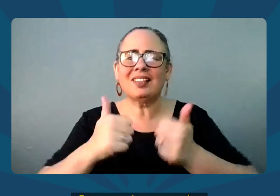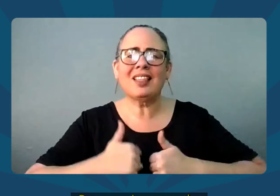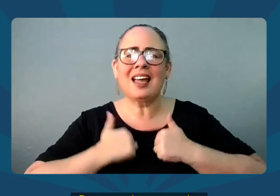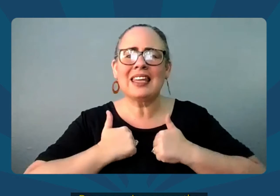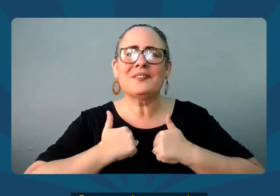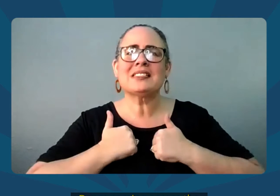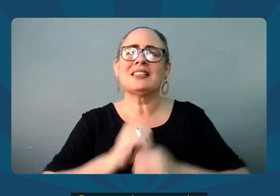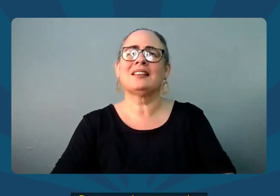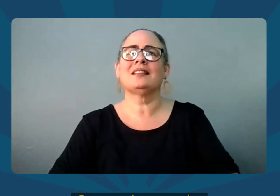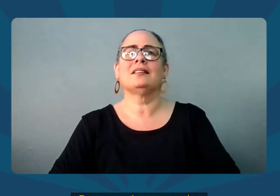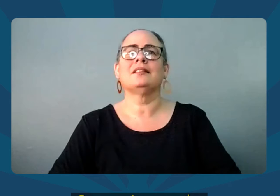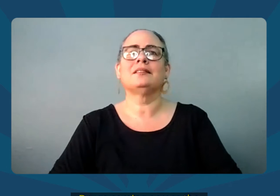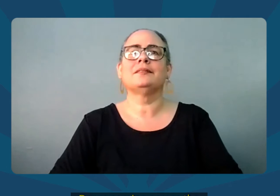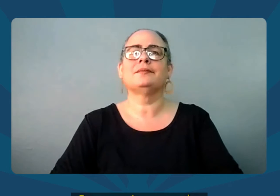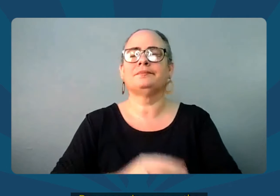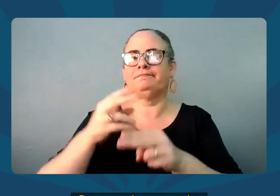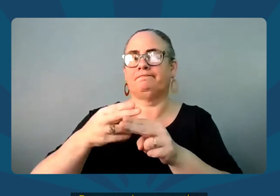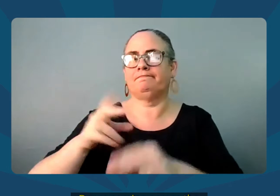lives.